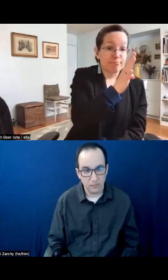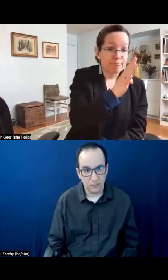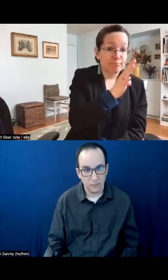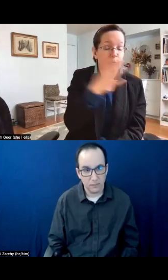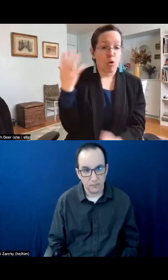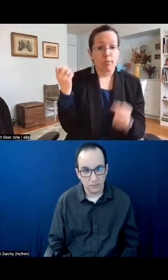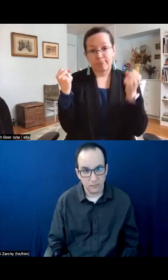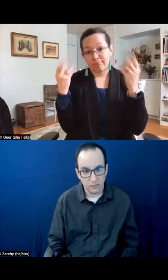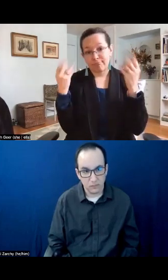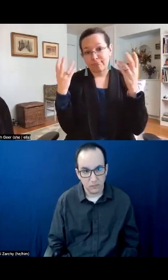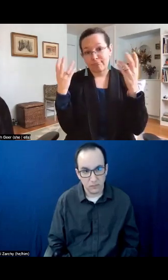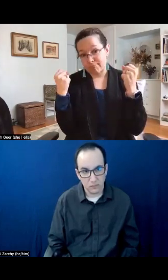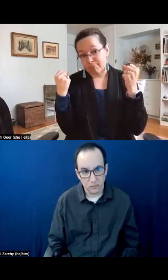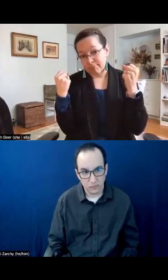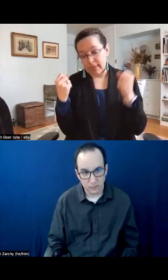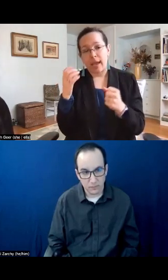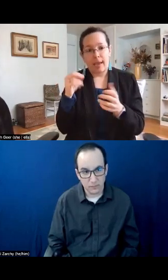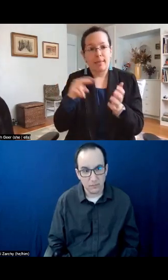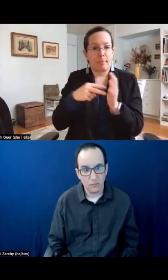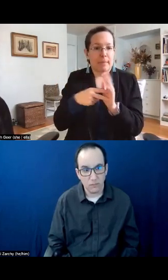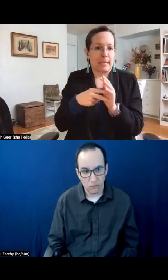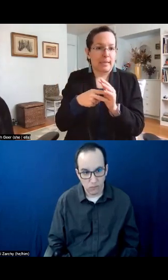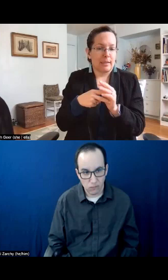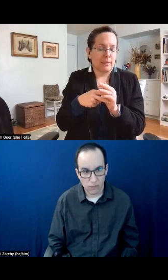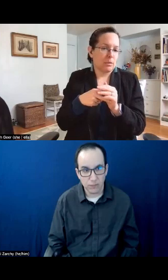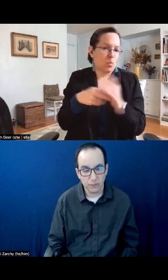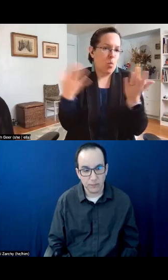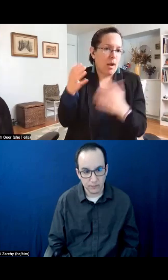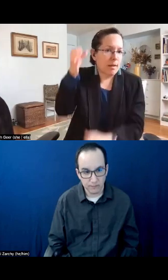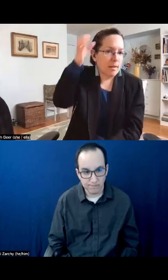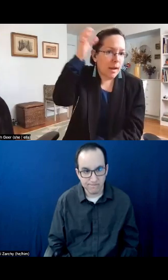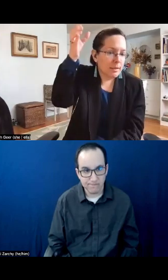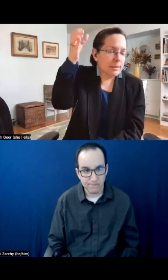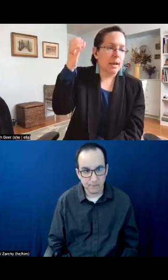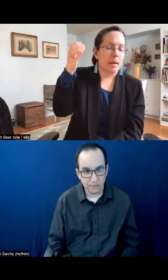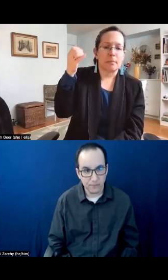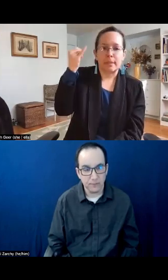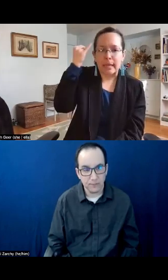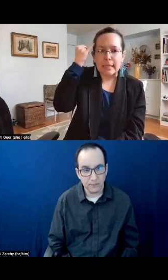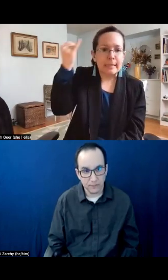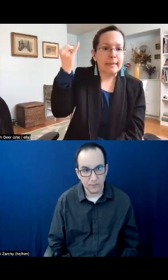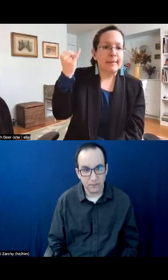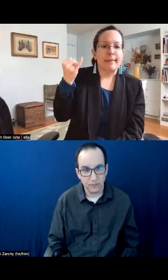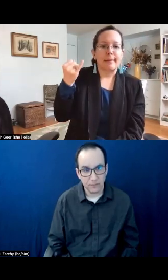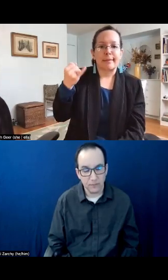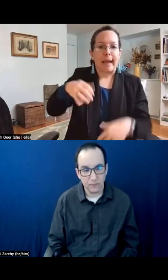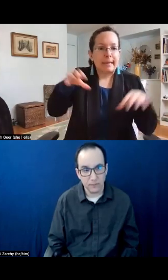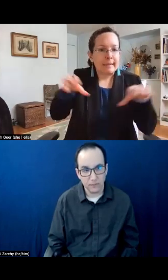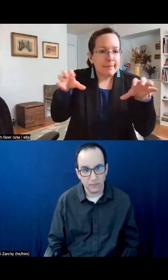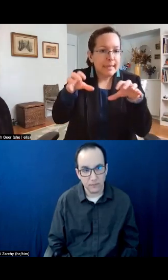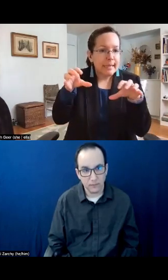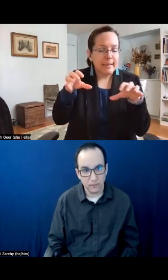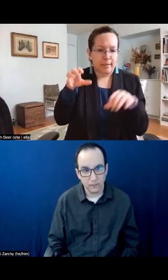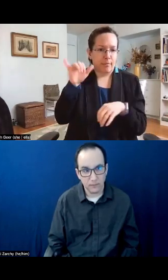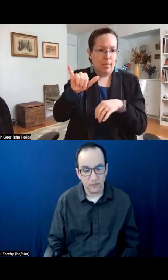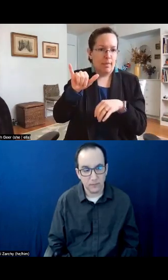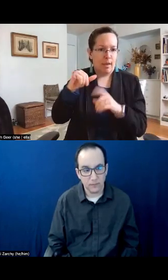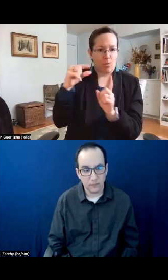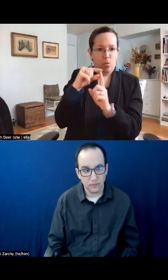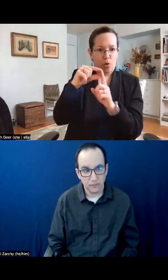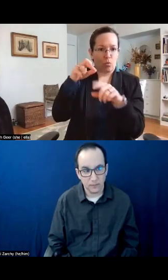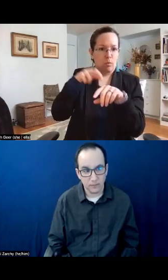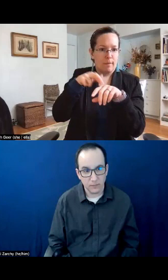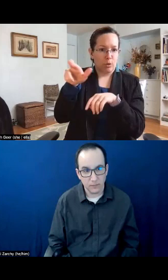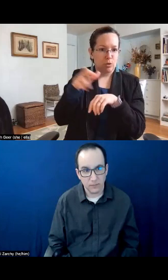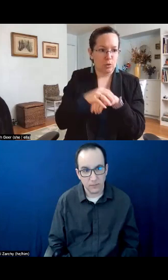something they understand of how to both receive and to express, to produce by sign,